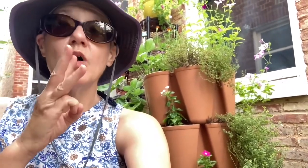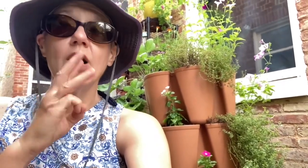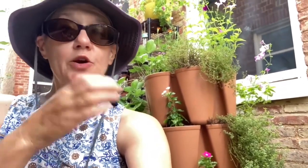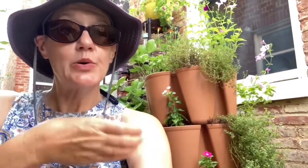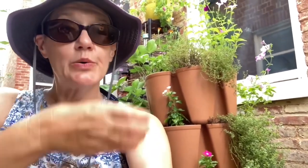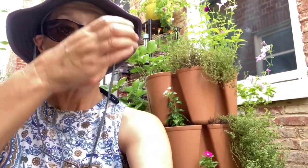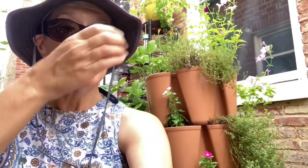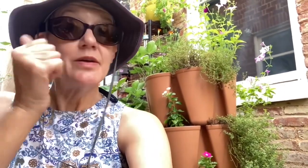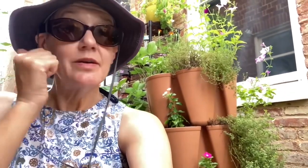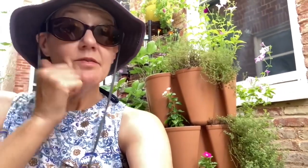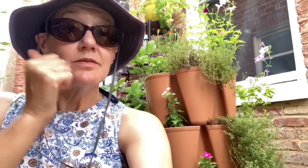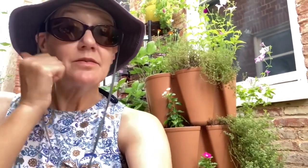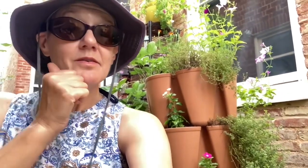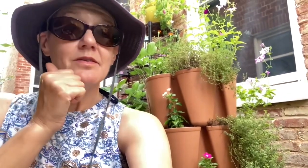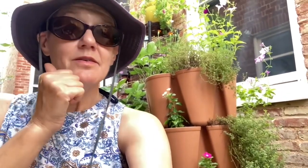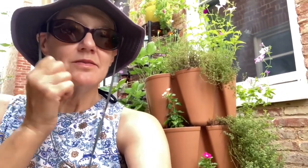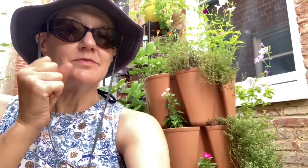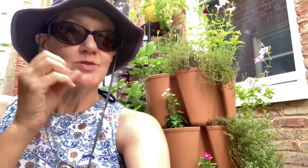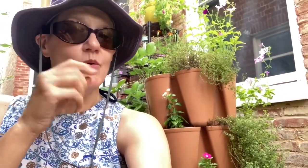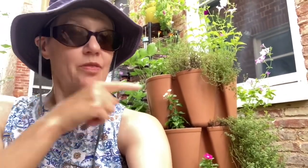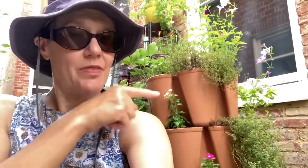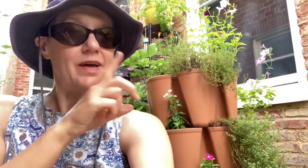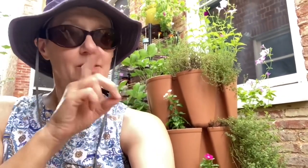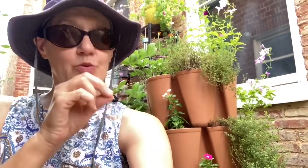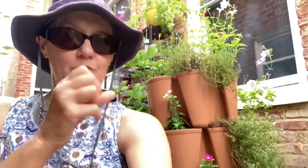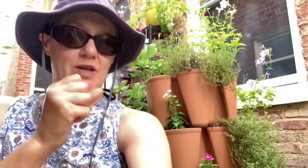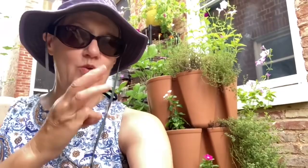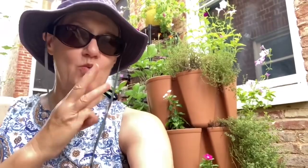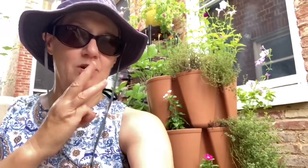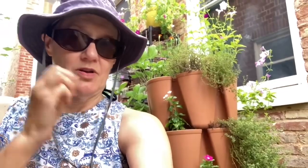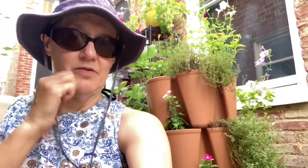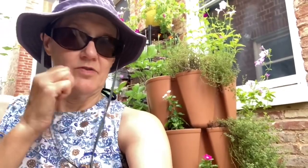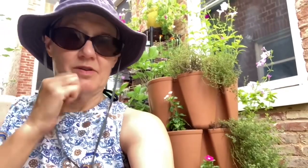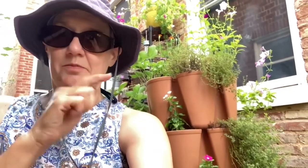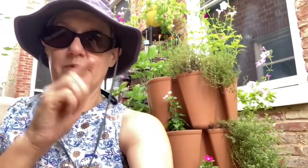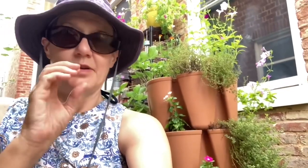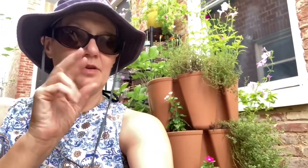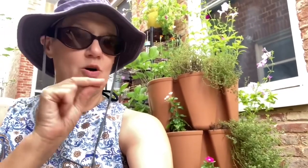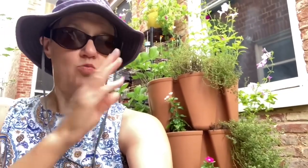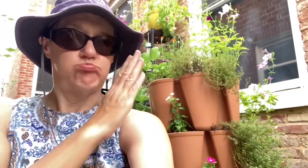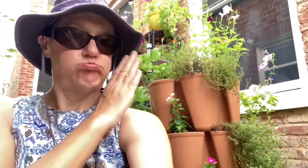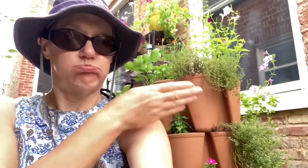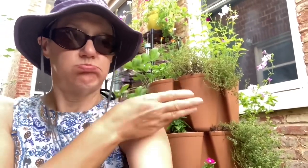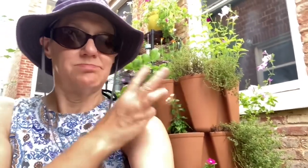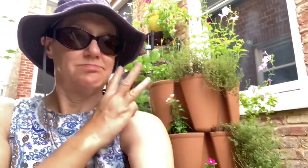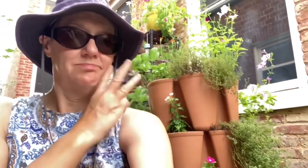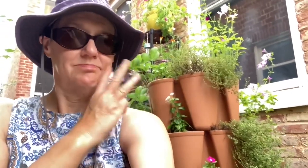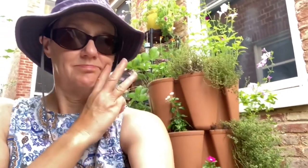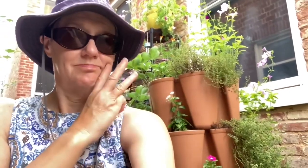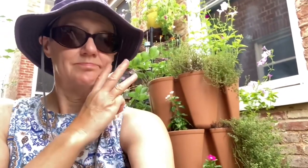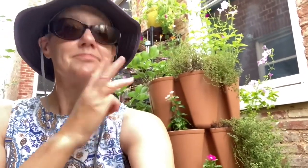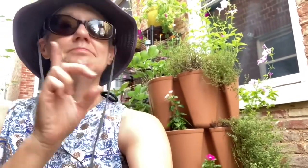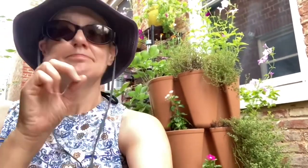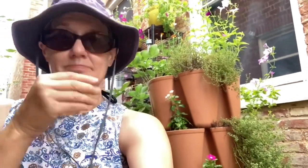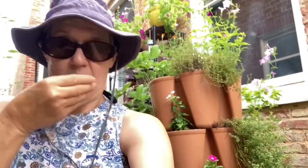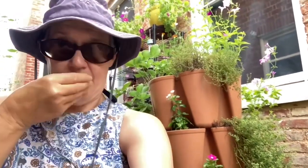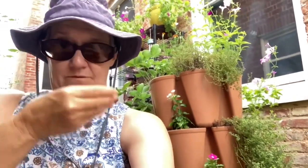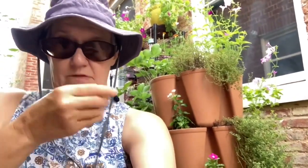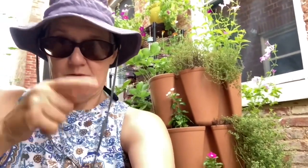I do water the green stalk every day, not that specific pocket. And I do